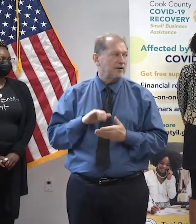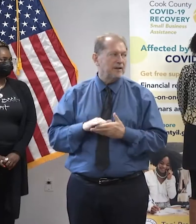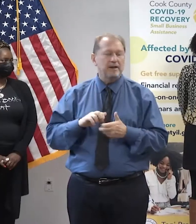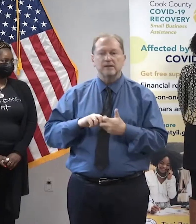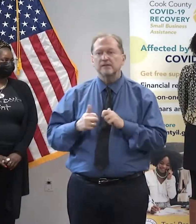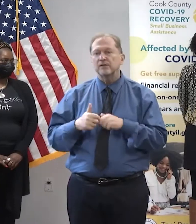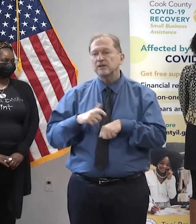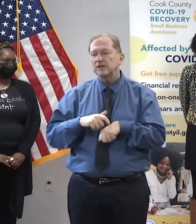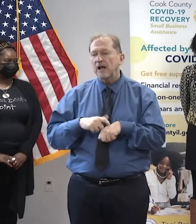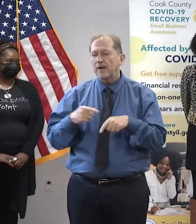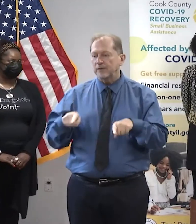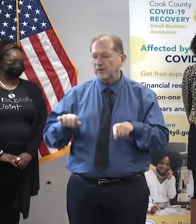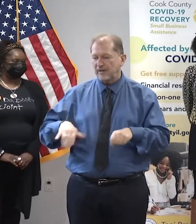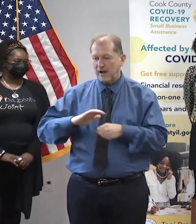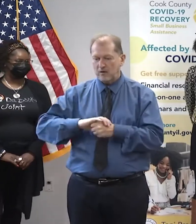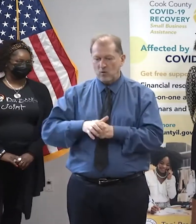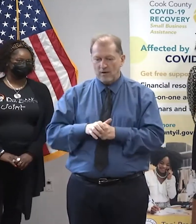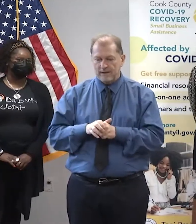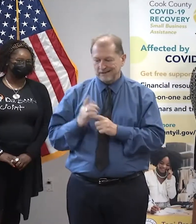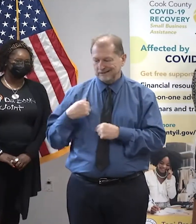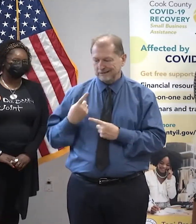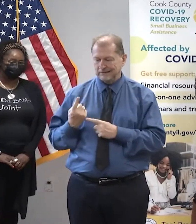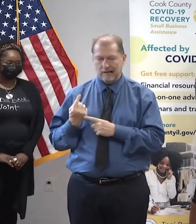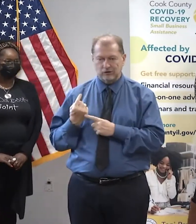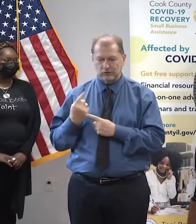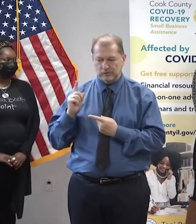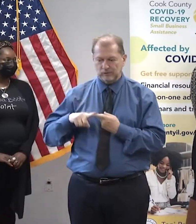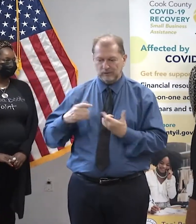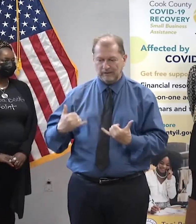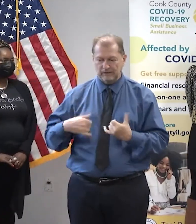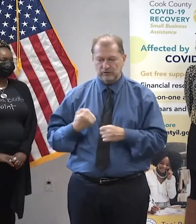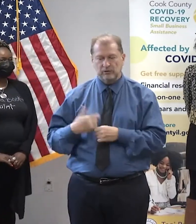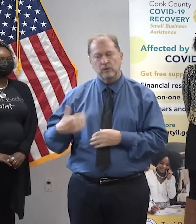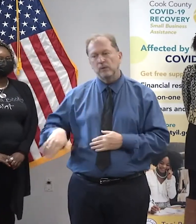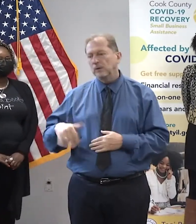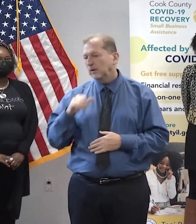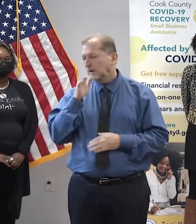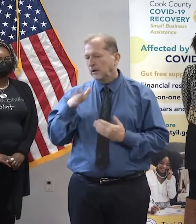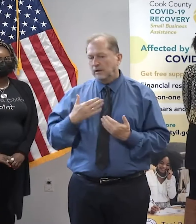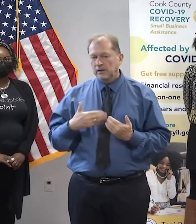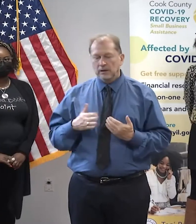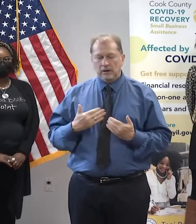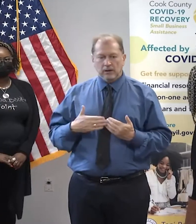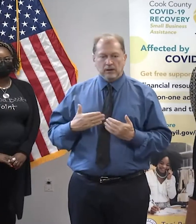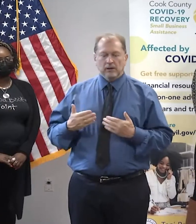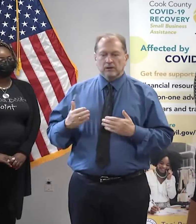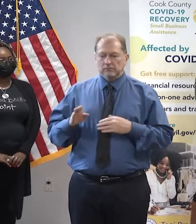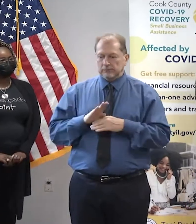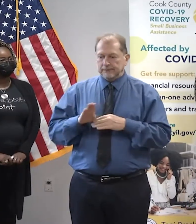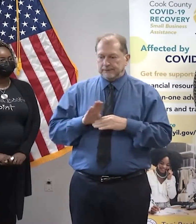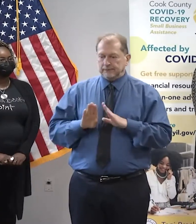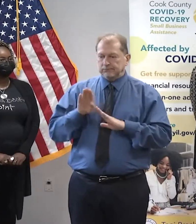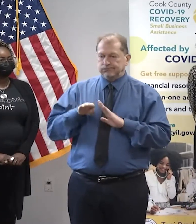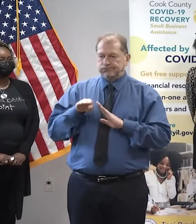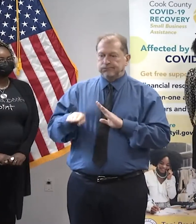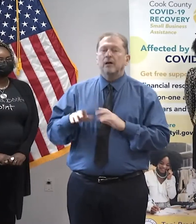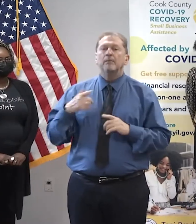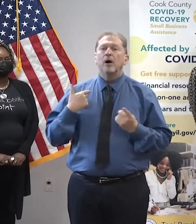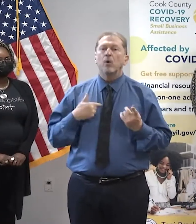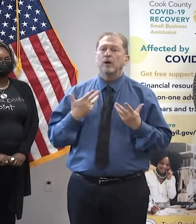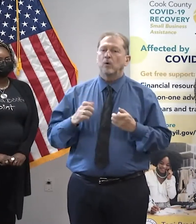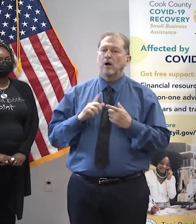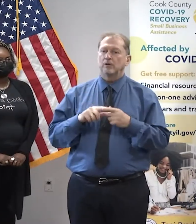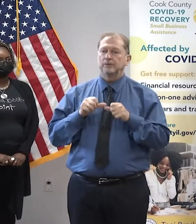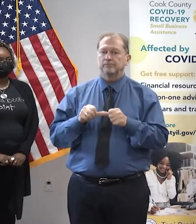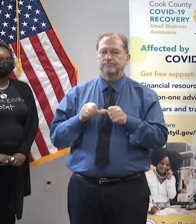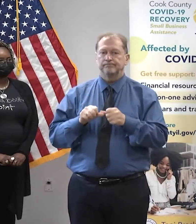time throughout the pandemic since last year, continuing on to this year. And we just want to remain a